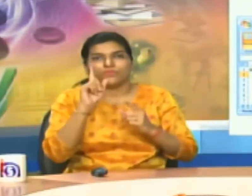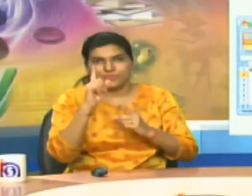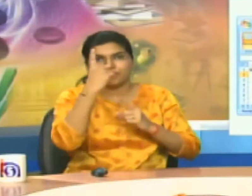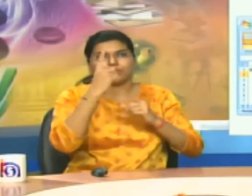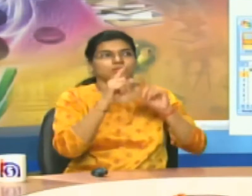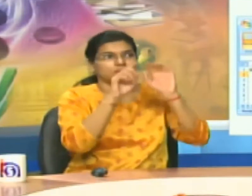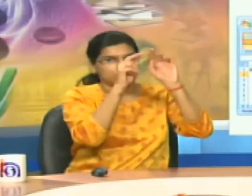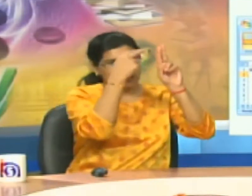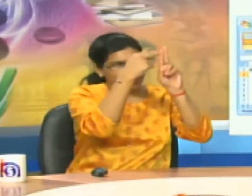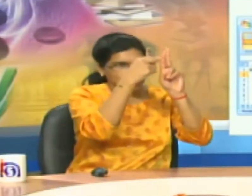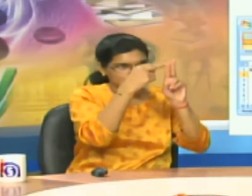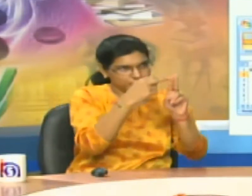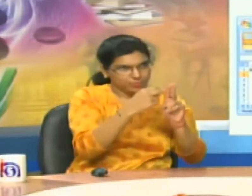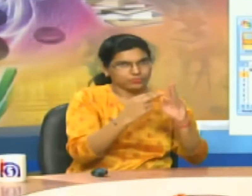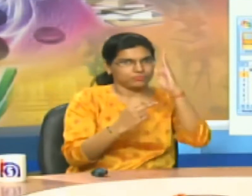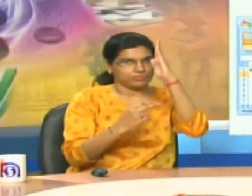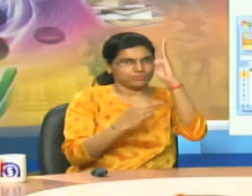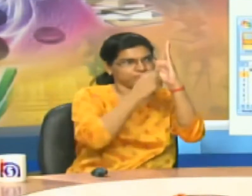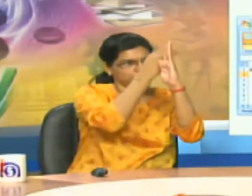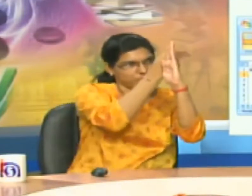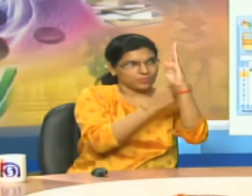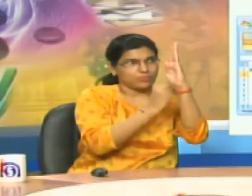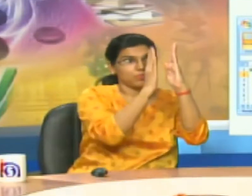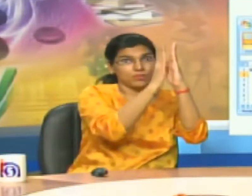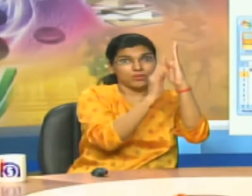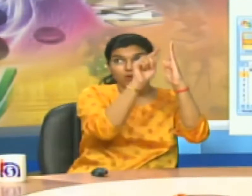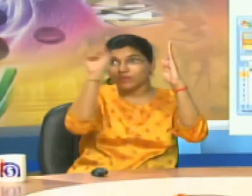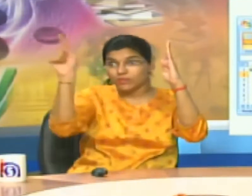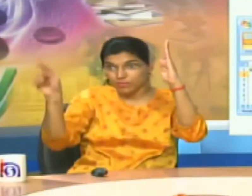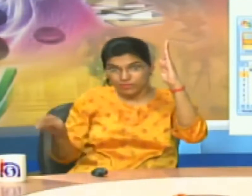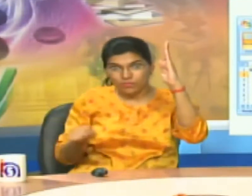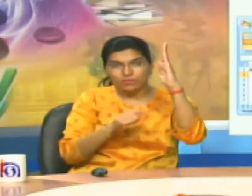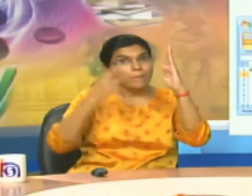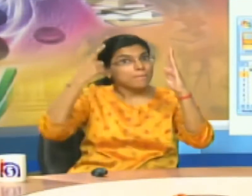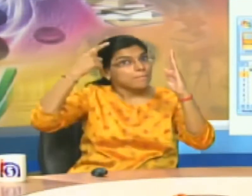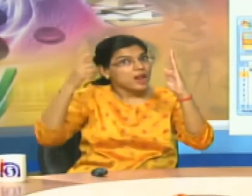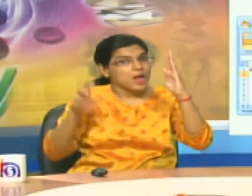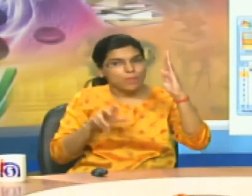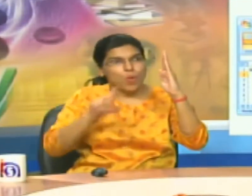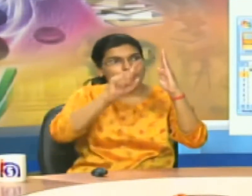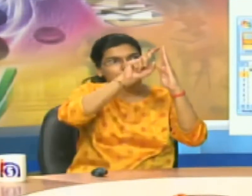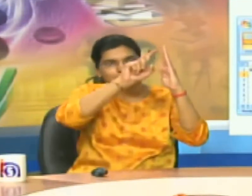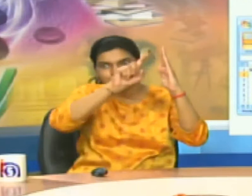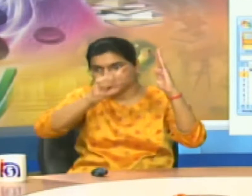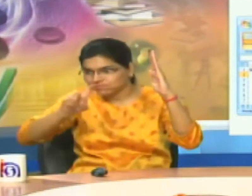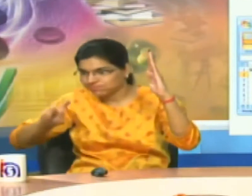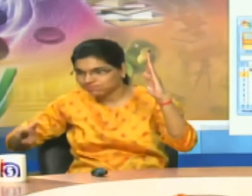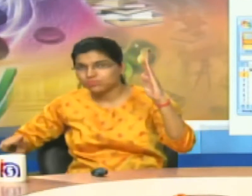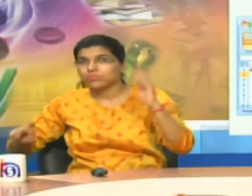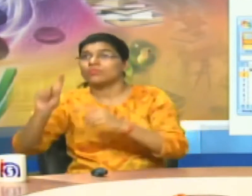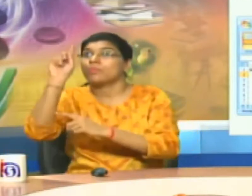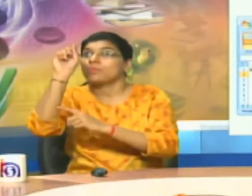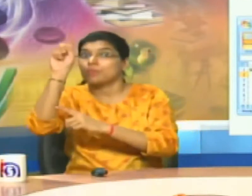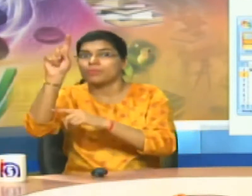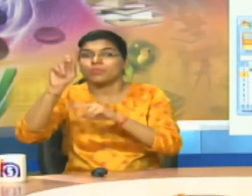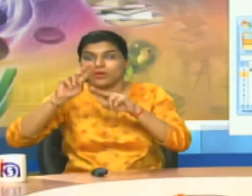save our time, you just have the names and you can scroll